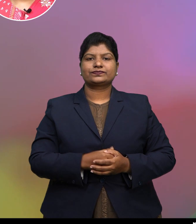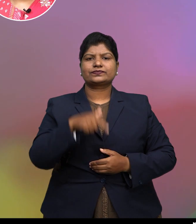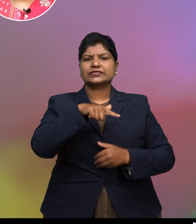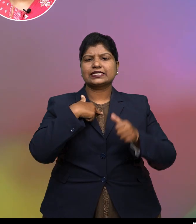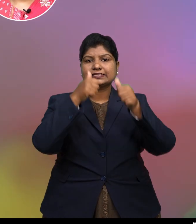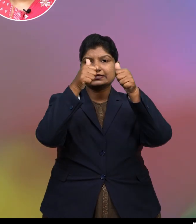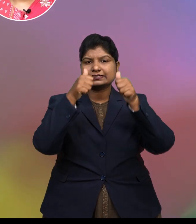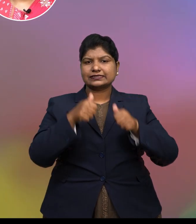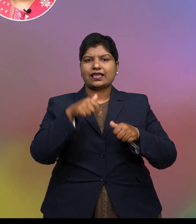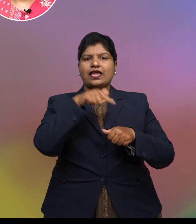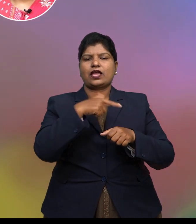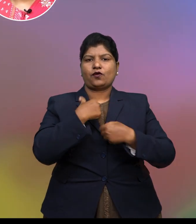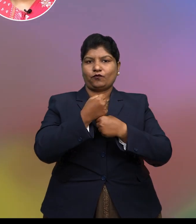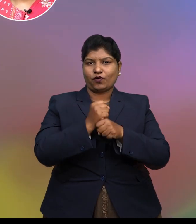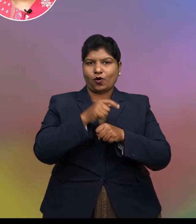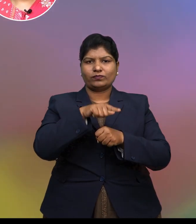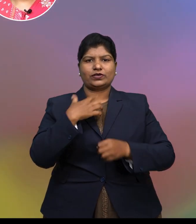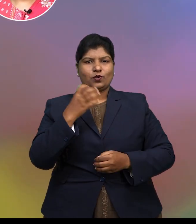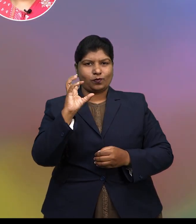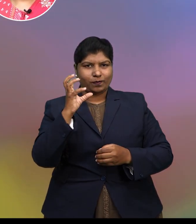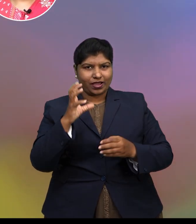resulted is formed into a mass